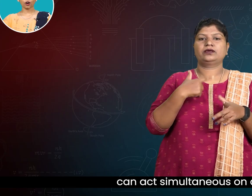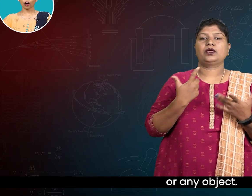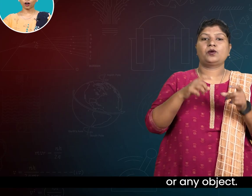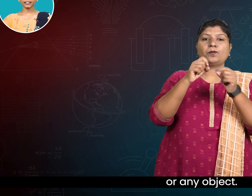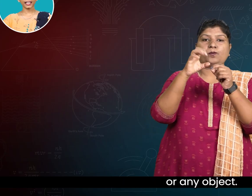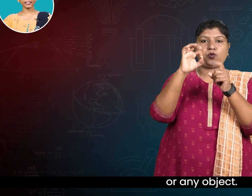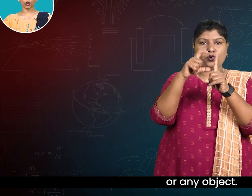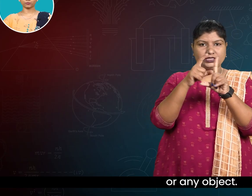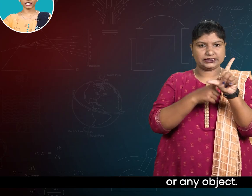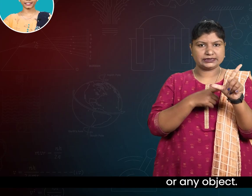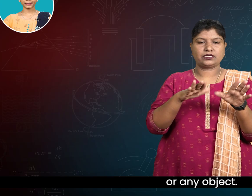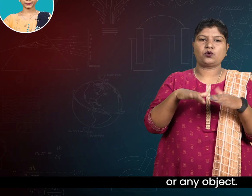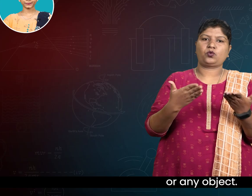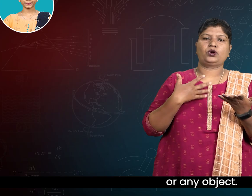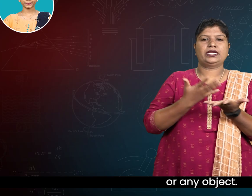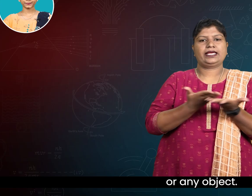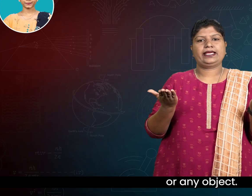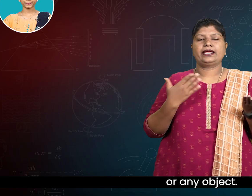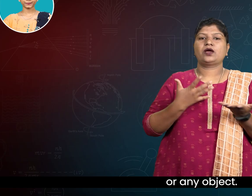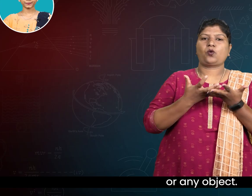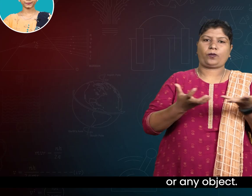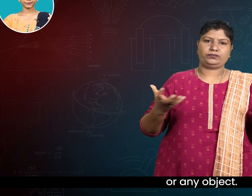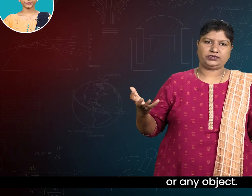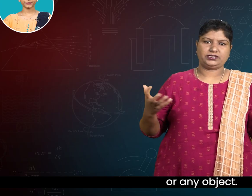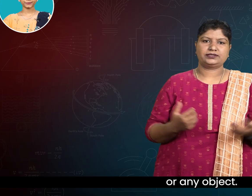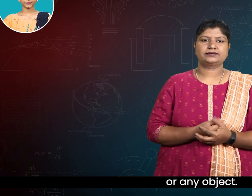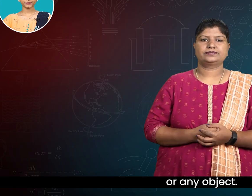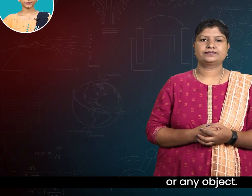body or any object.